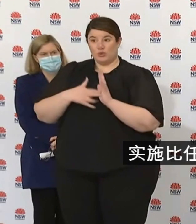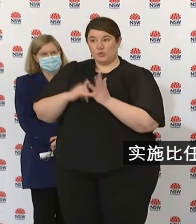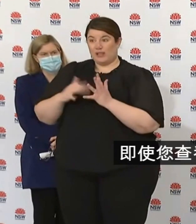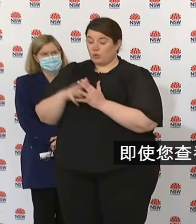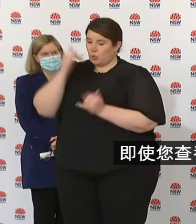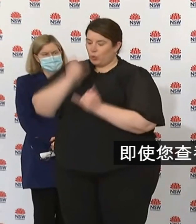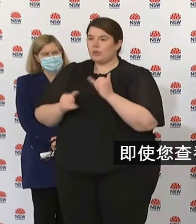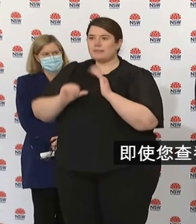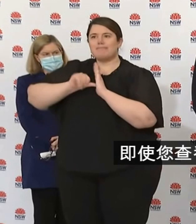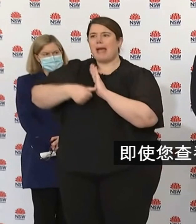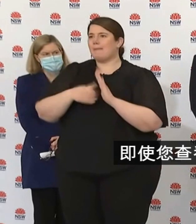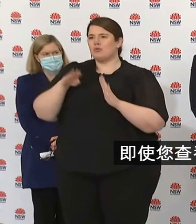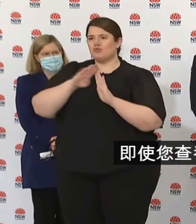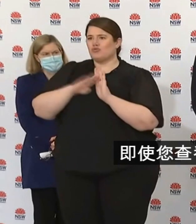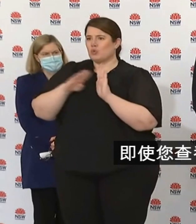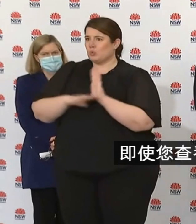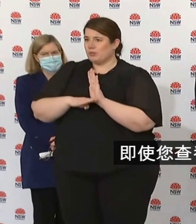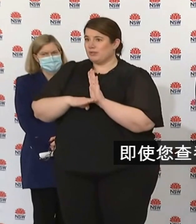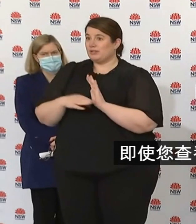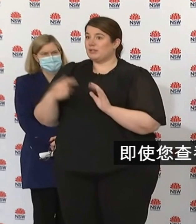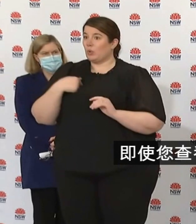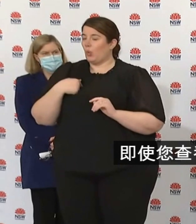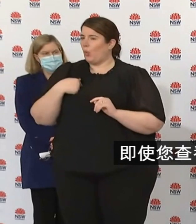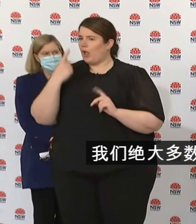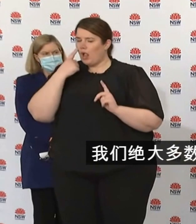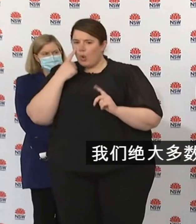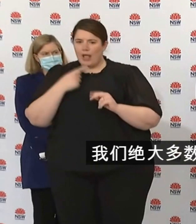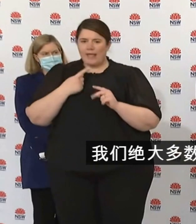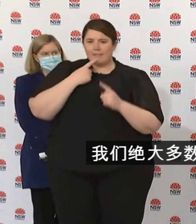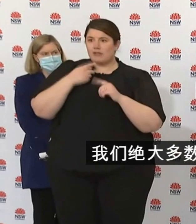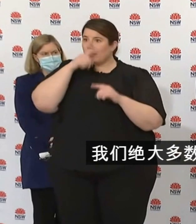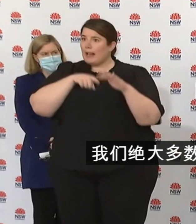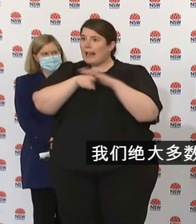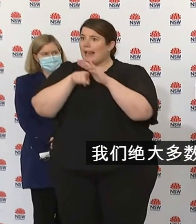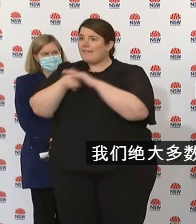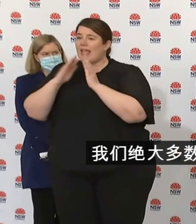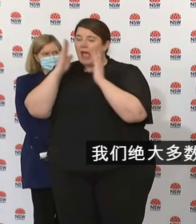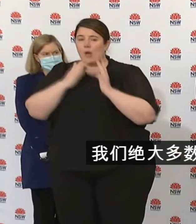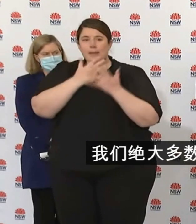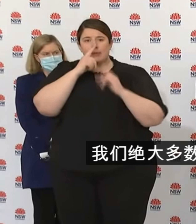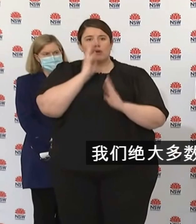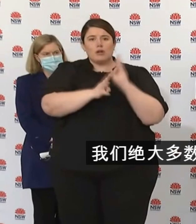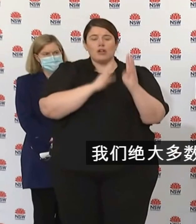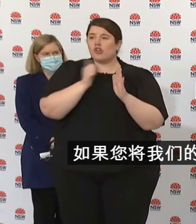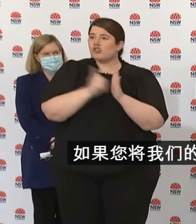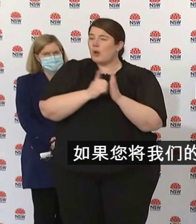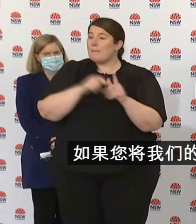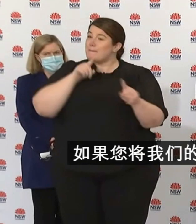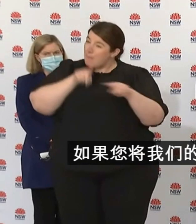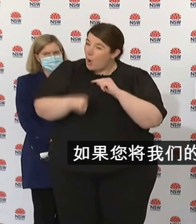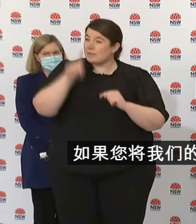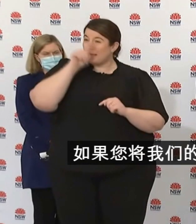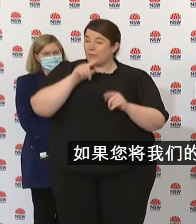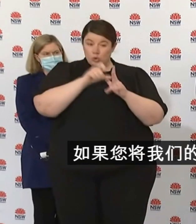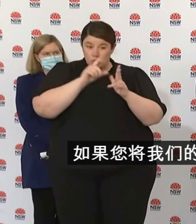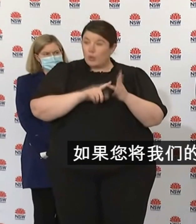had. And even if you look at mobility data, which we have access to, the vast majority of our citizens are actually doing the right thing. If you compare